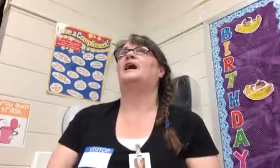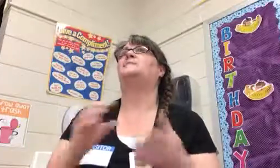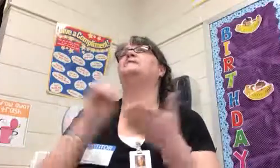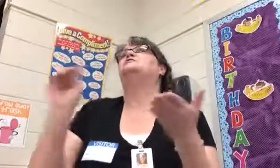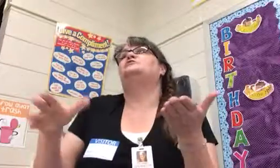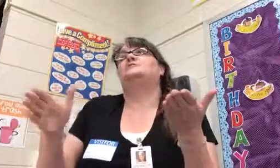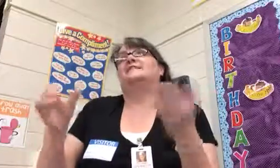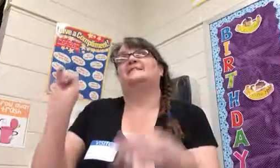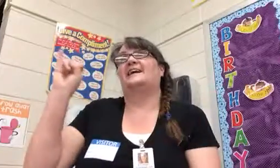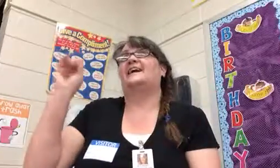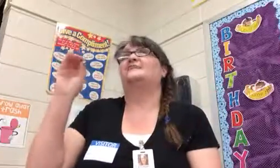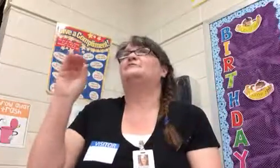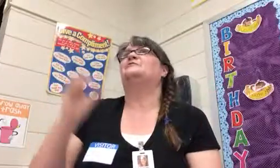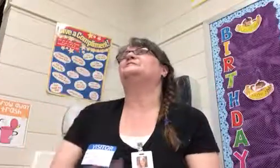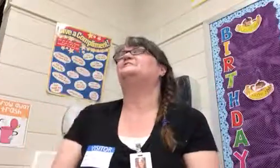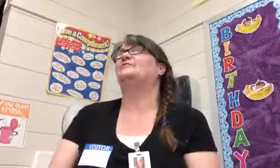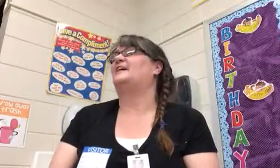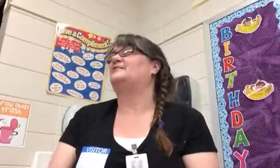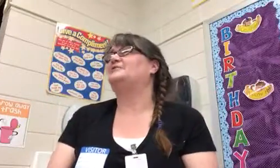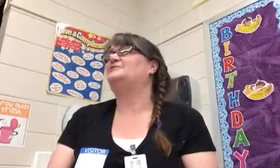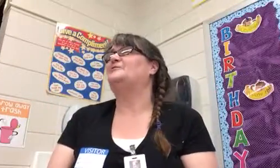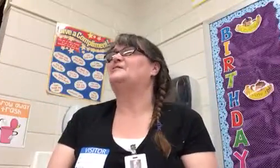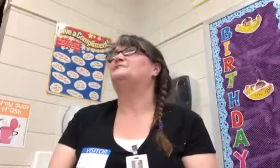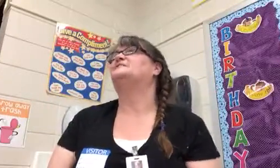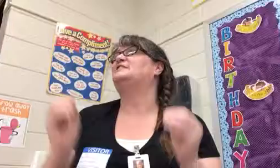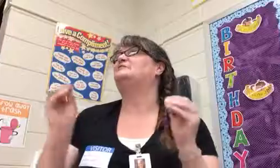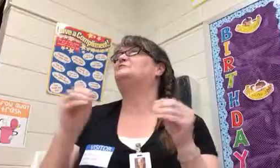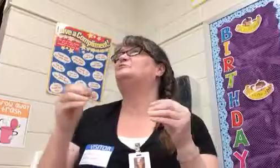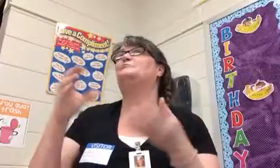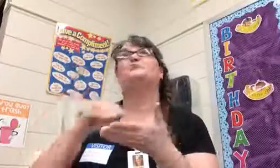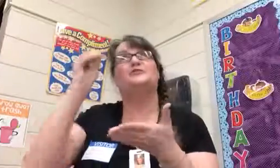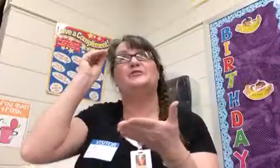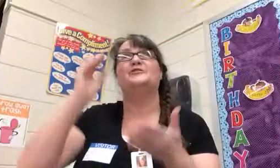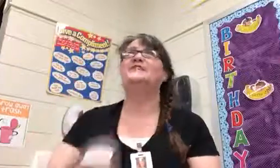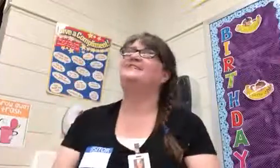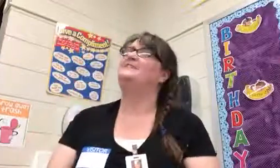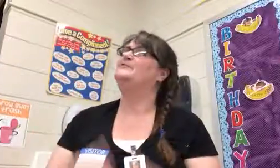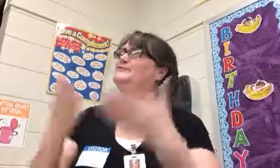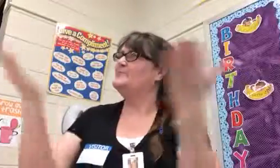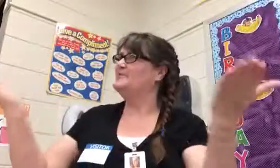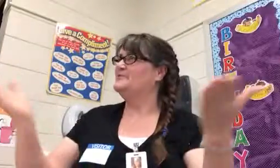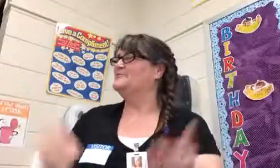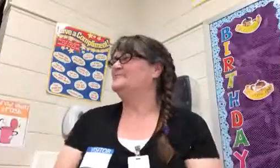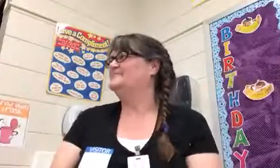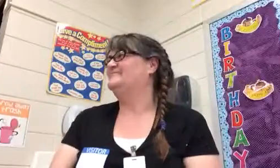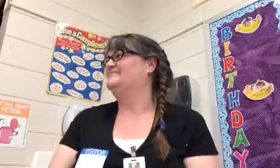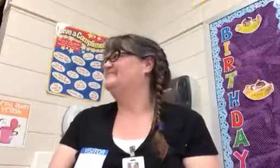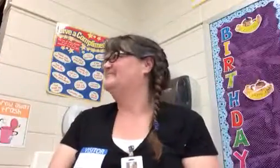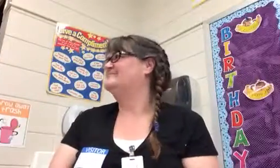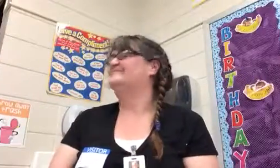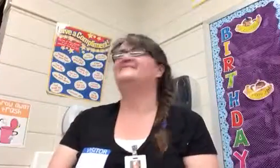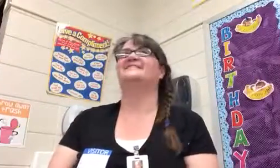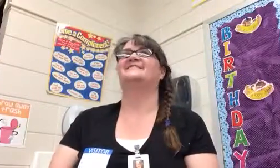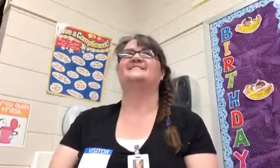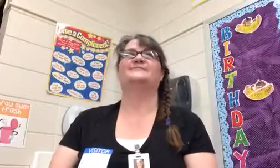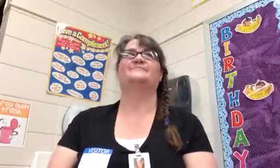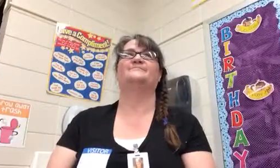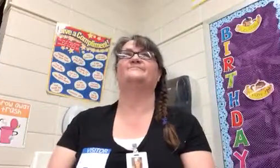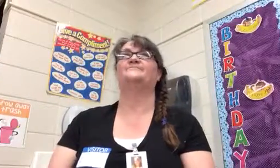I'm a student at Illinois Central College, so I'm just here to learn from you. Rose, you want to start? You guys can just say your